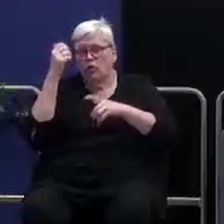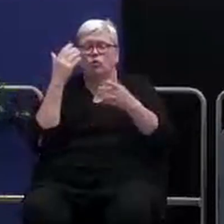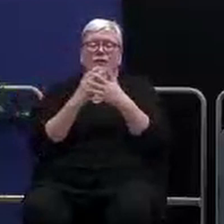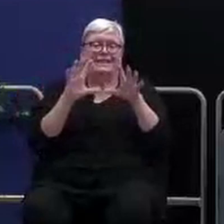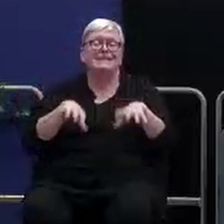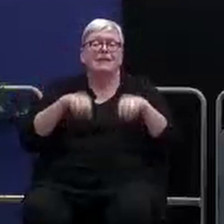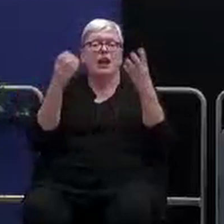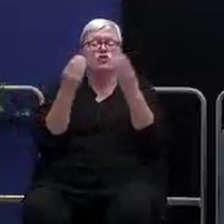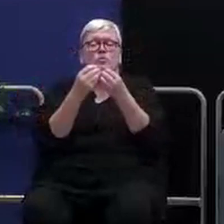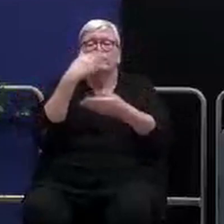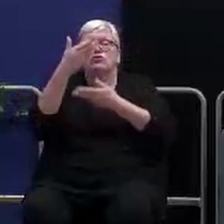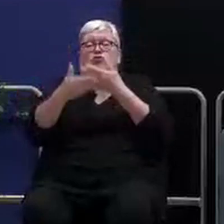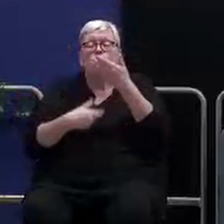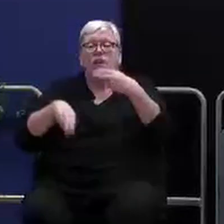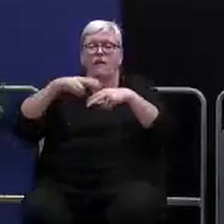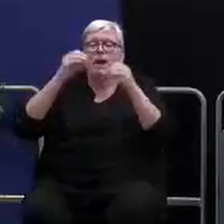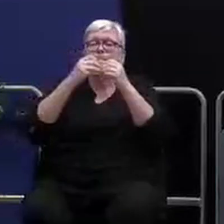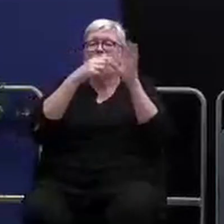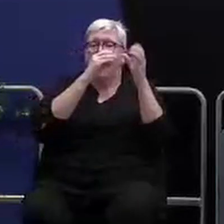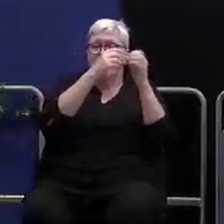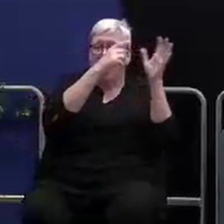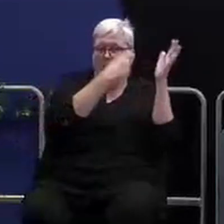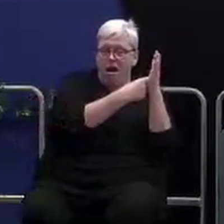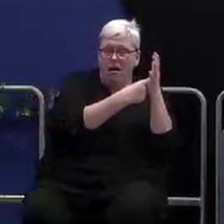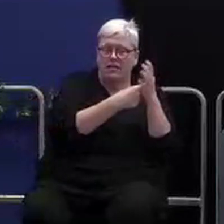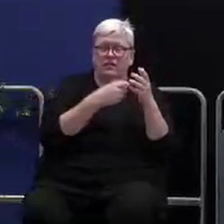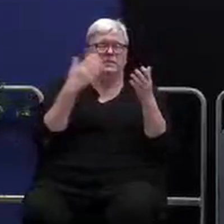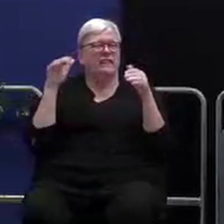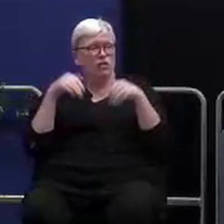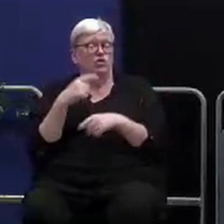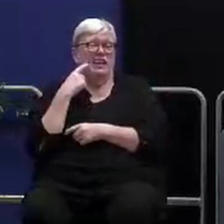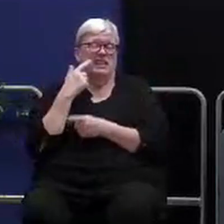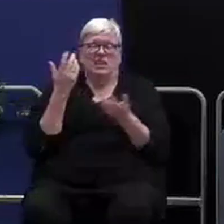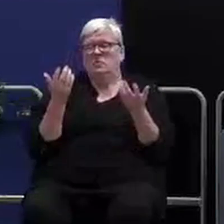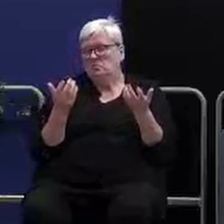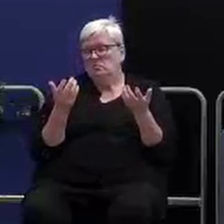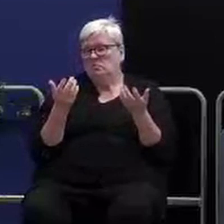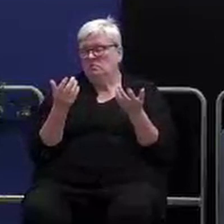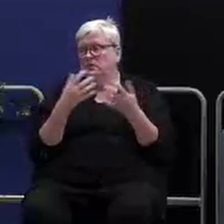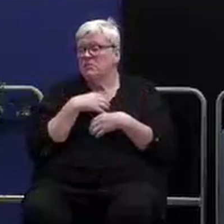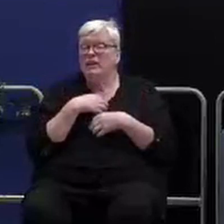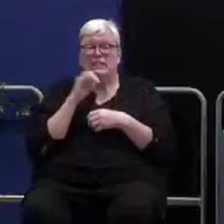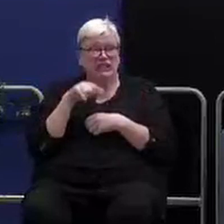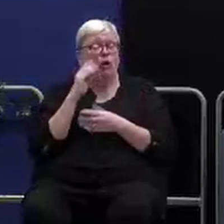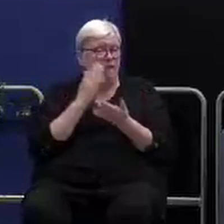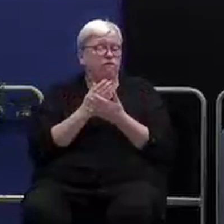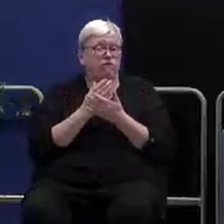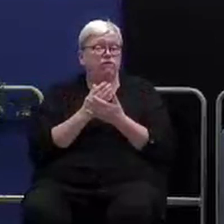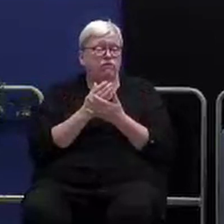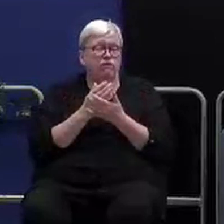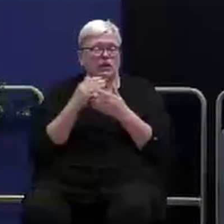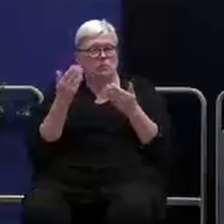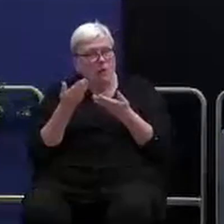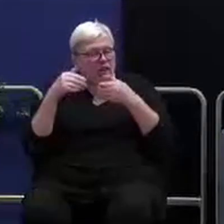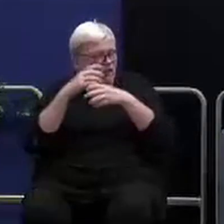starts with the story of Babar. Funerals are easy. There are surprises, of course. The weight of the coffin